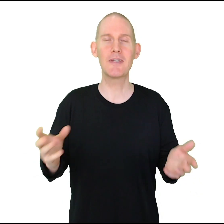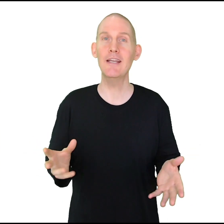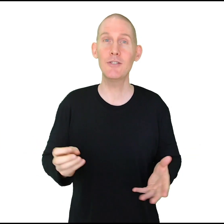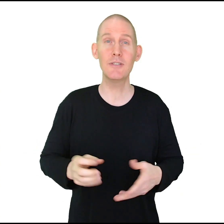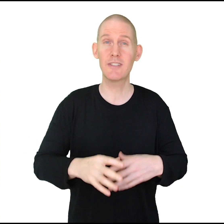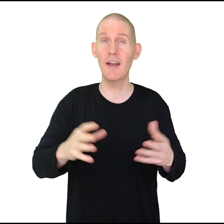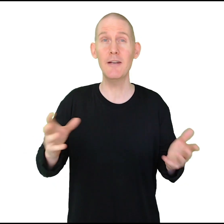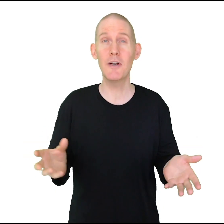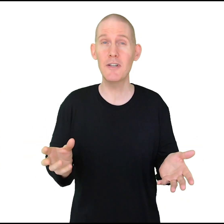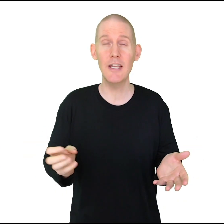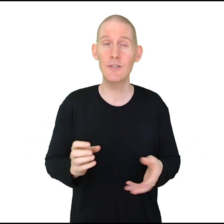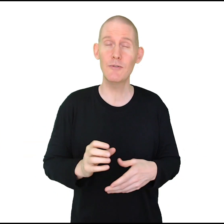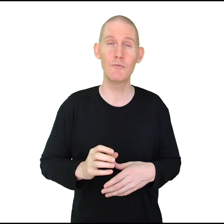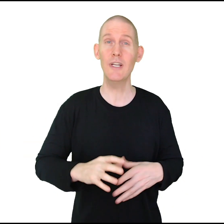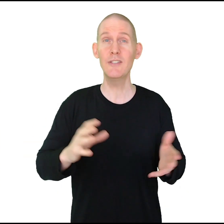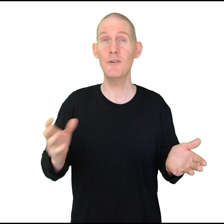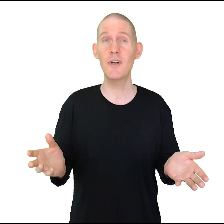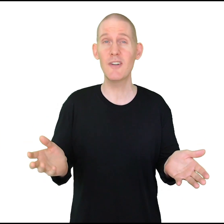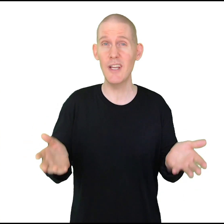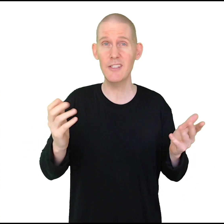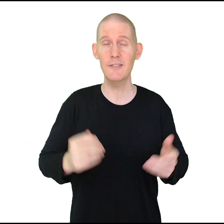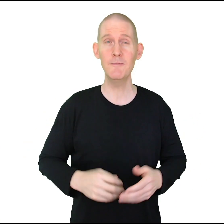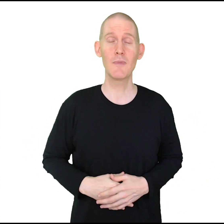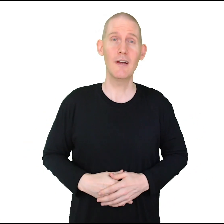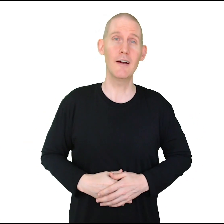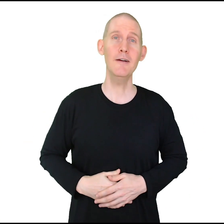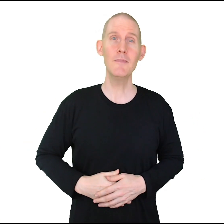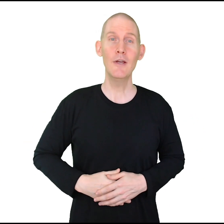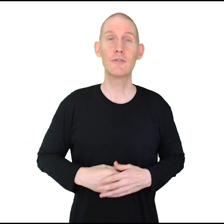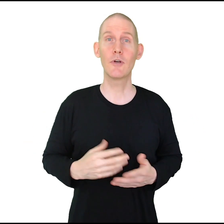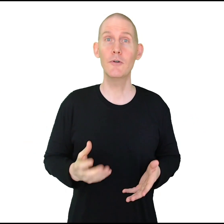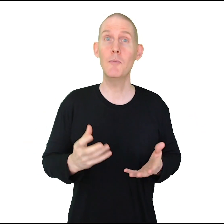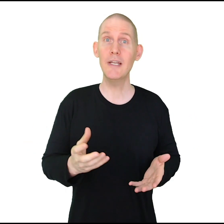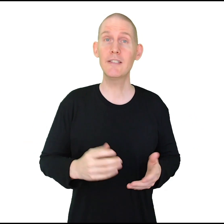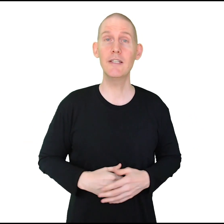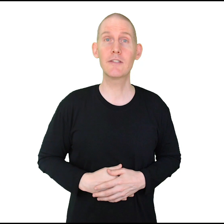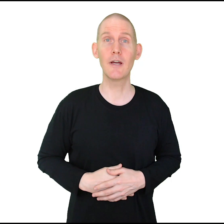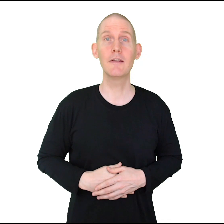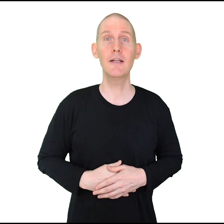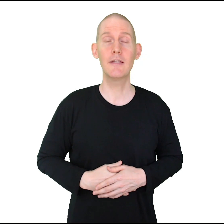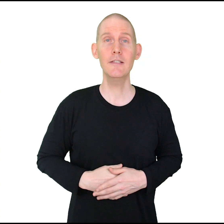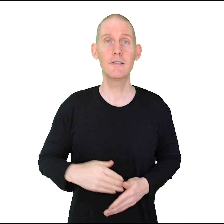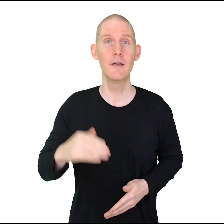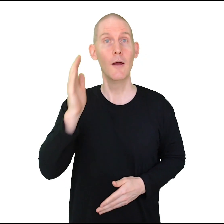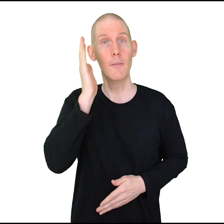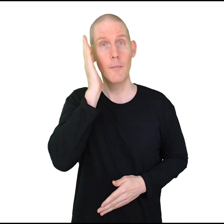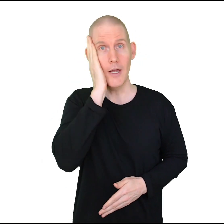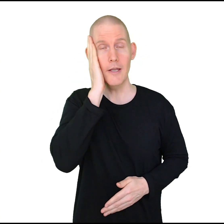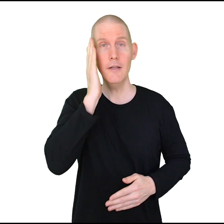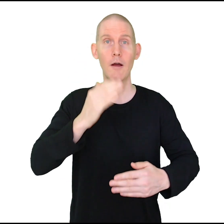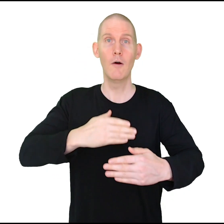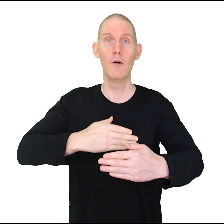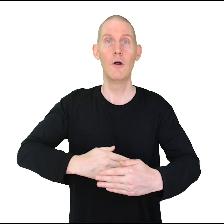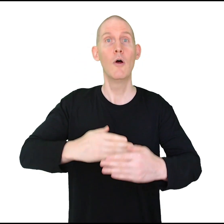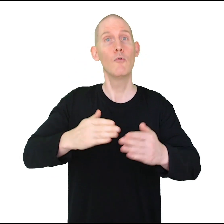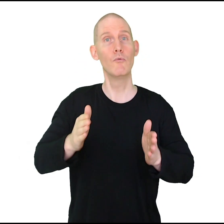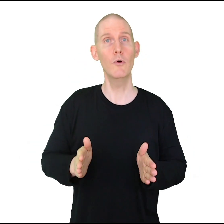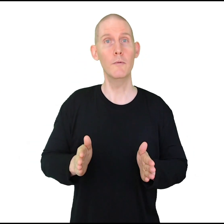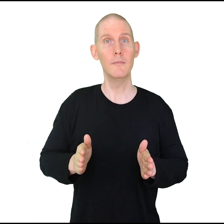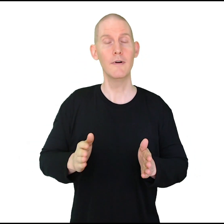location, sign variation, regional variation. So you may see it sign like this, bed, room. All